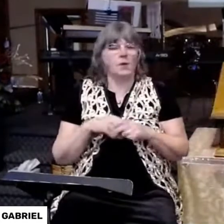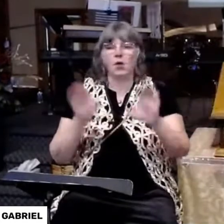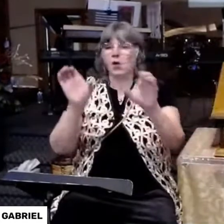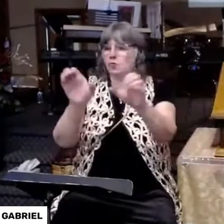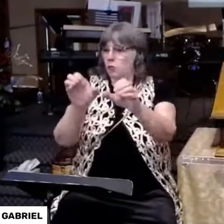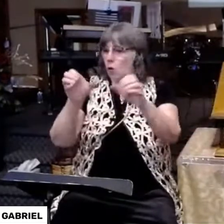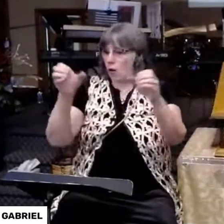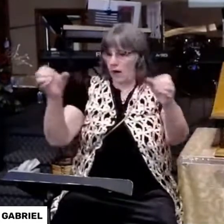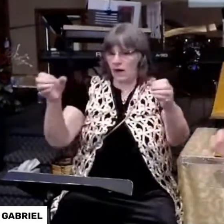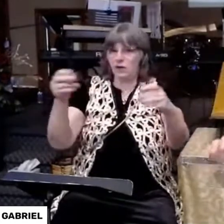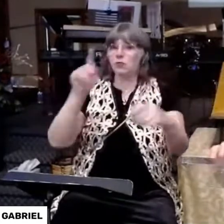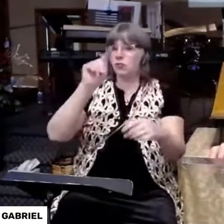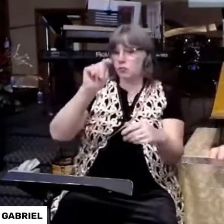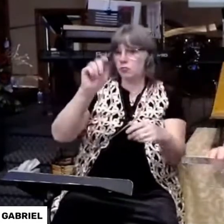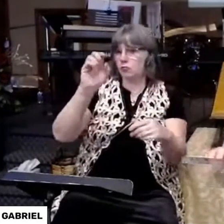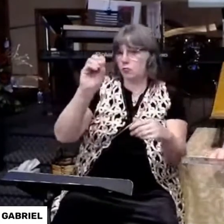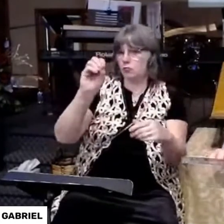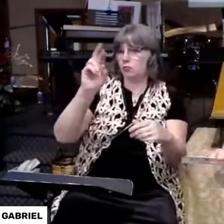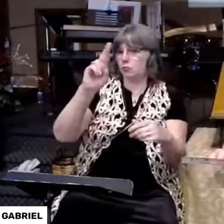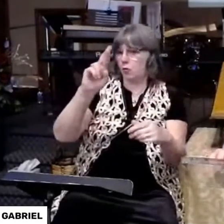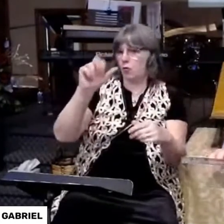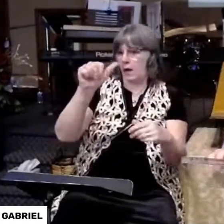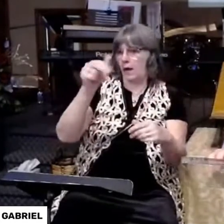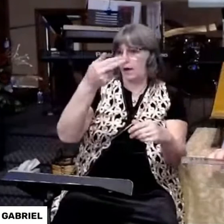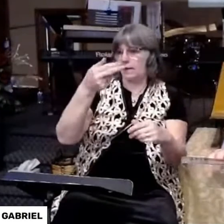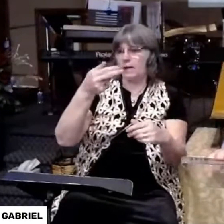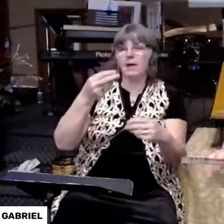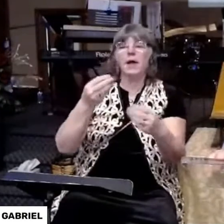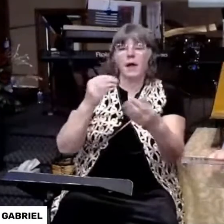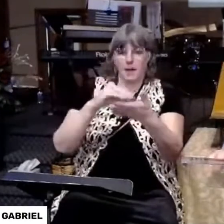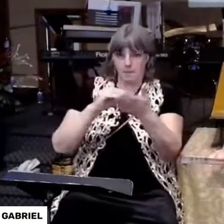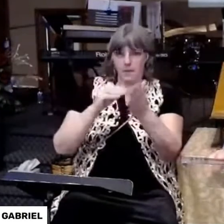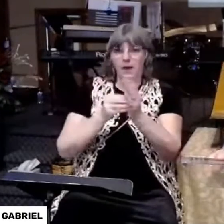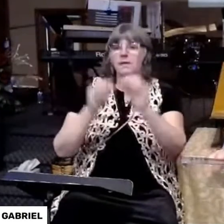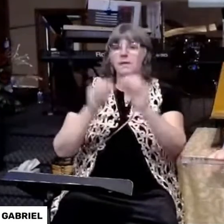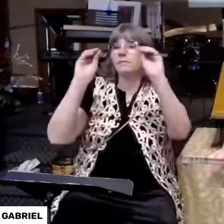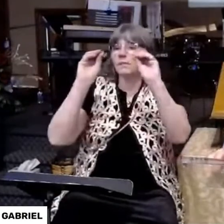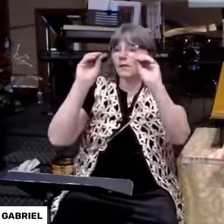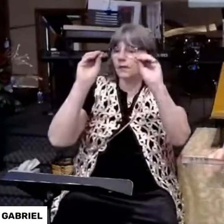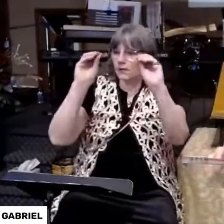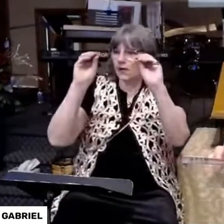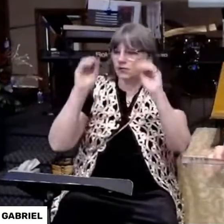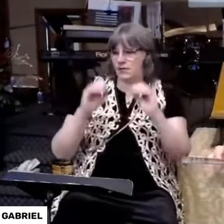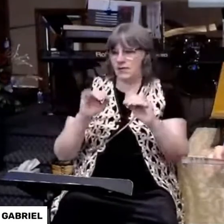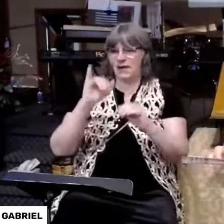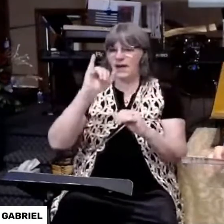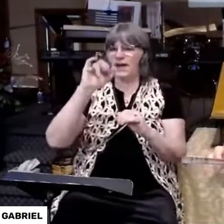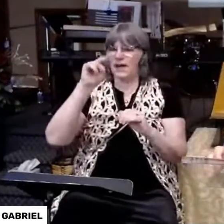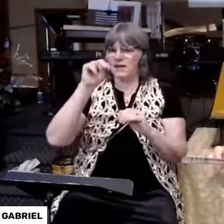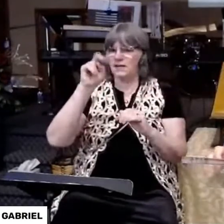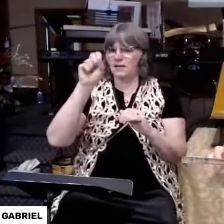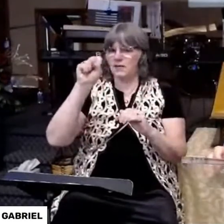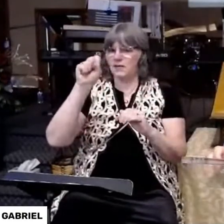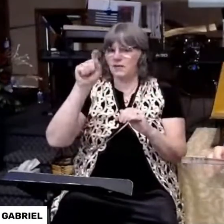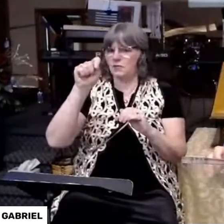that same, means instruction, teaching, really instruction would be even